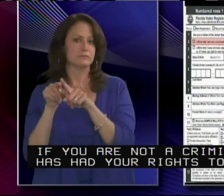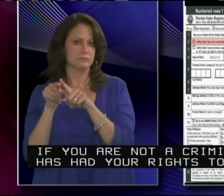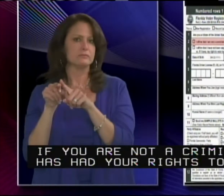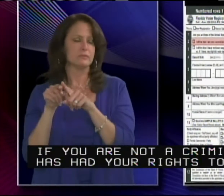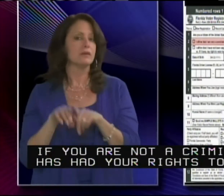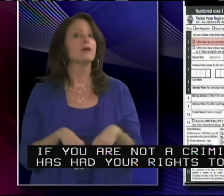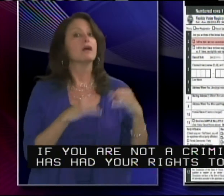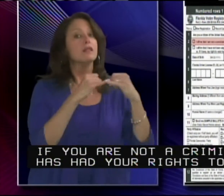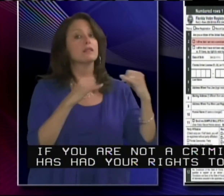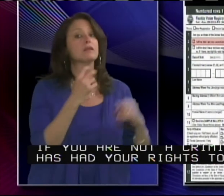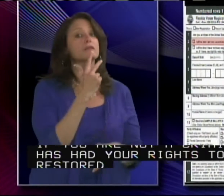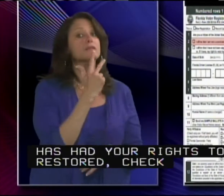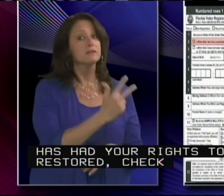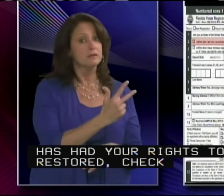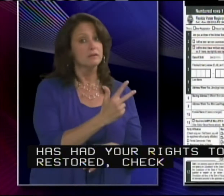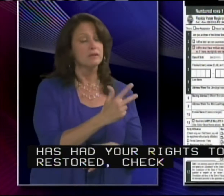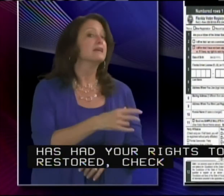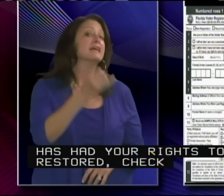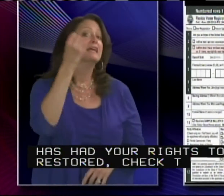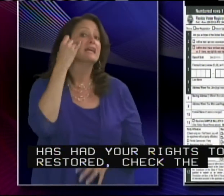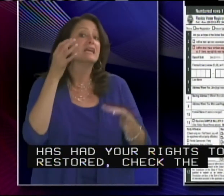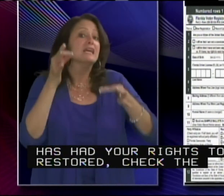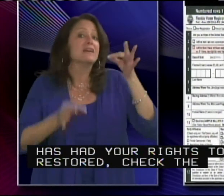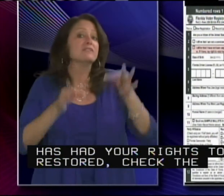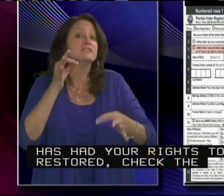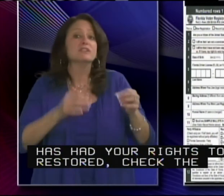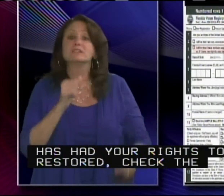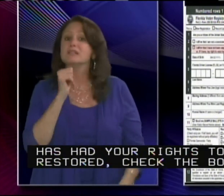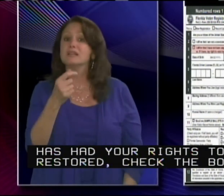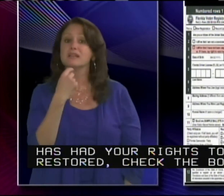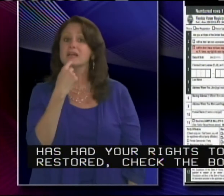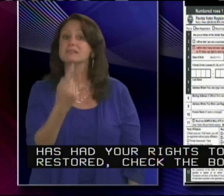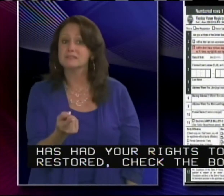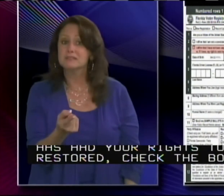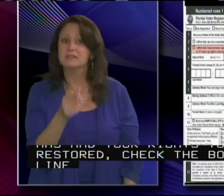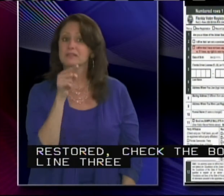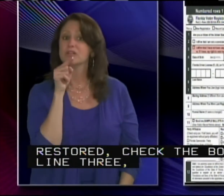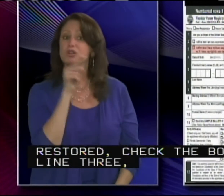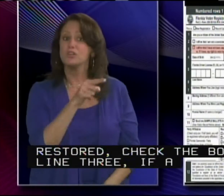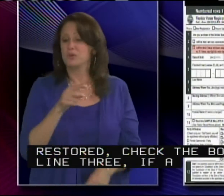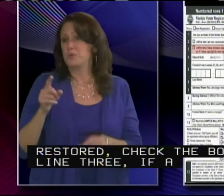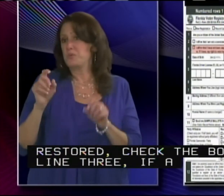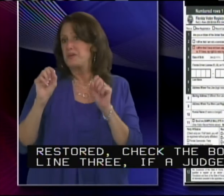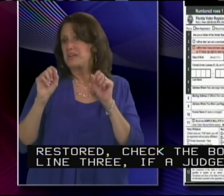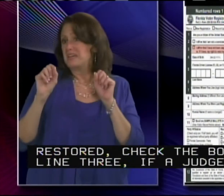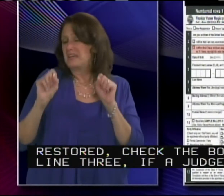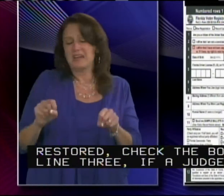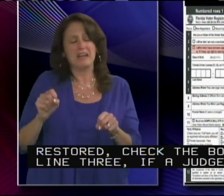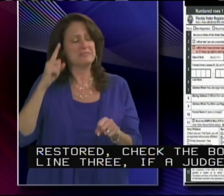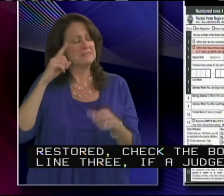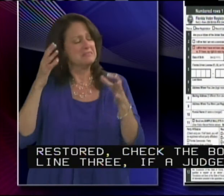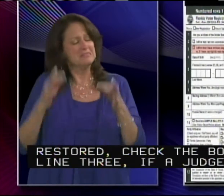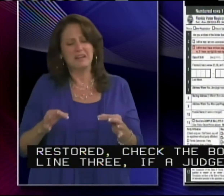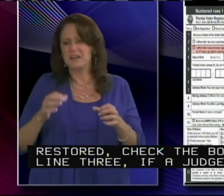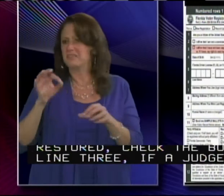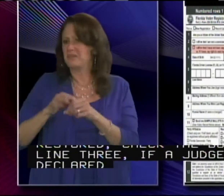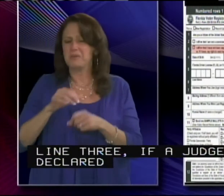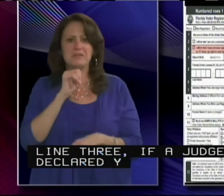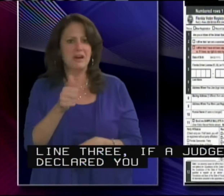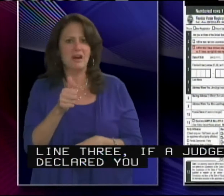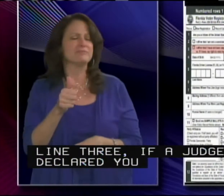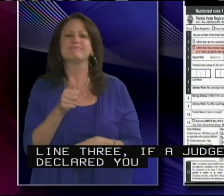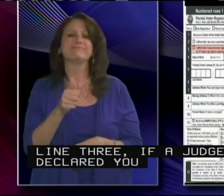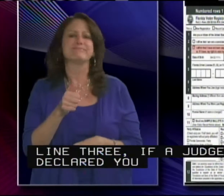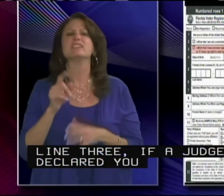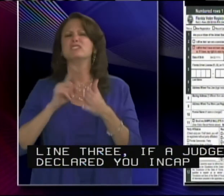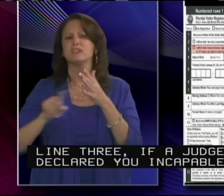box. Line 3. If a judge has not declared you incapable to vote, check